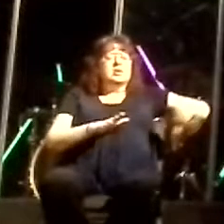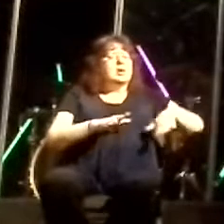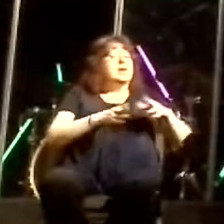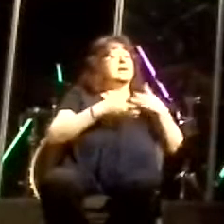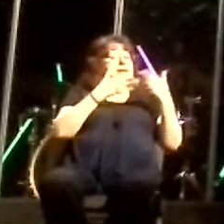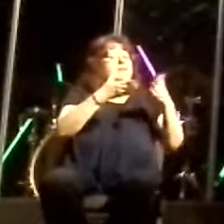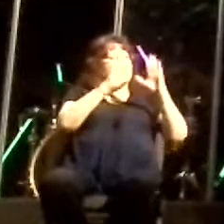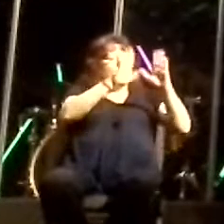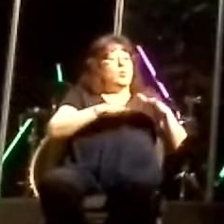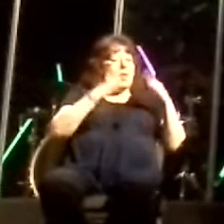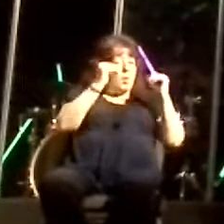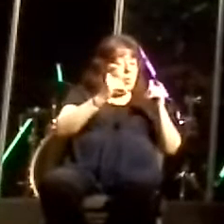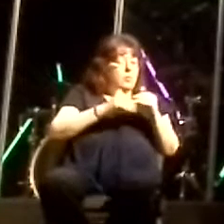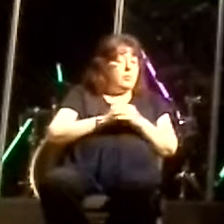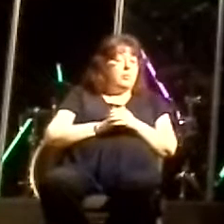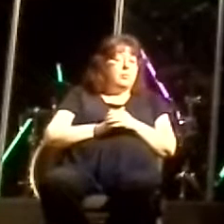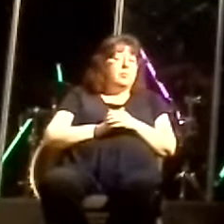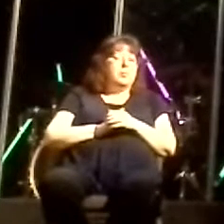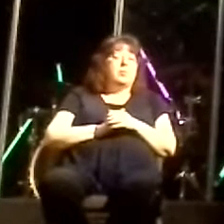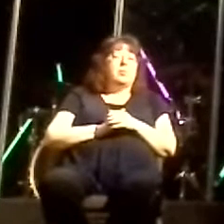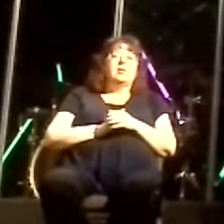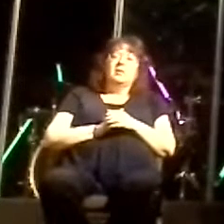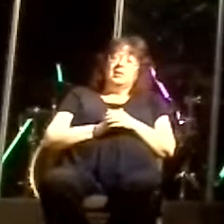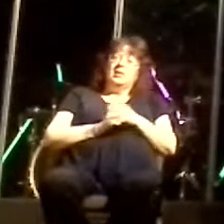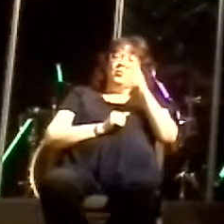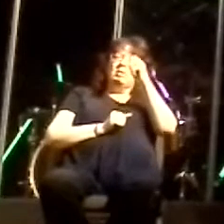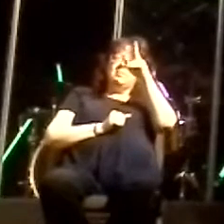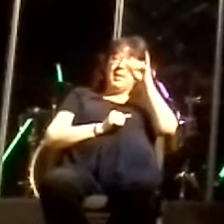to give her great hope. But